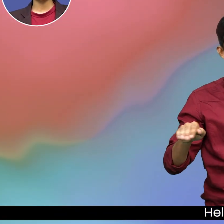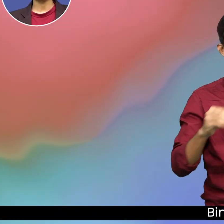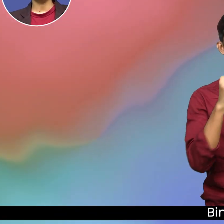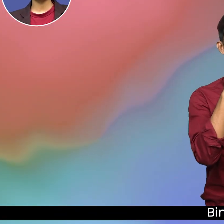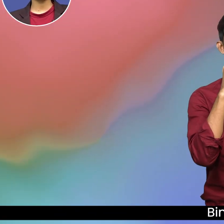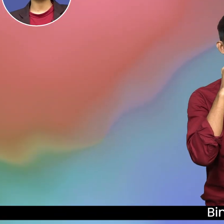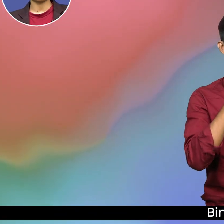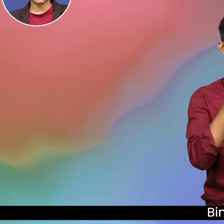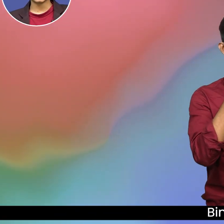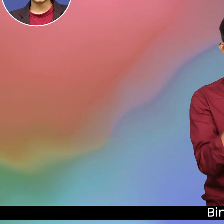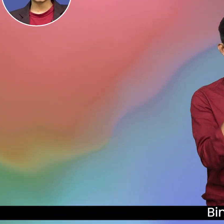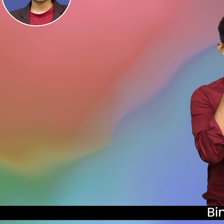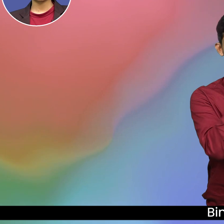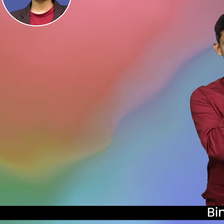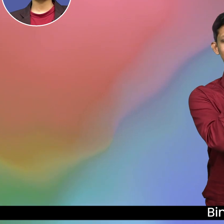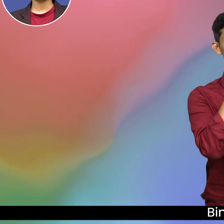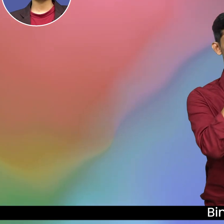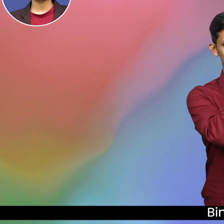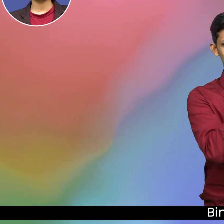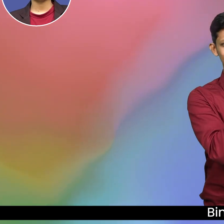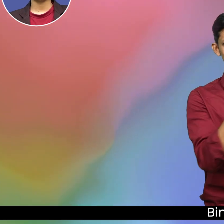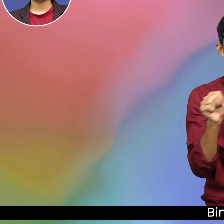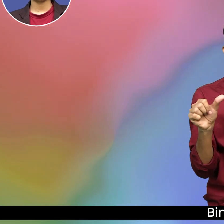students, Bindu is back.